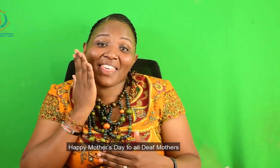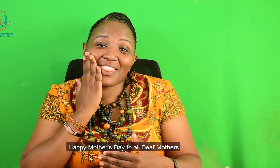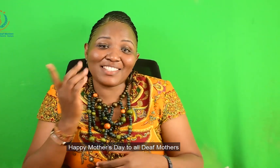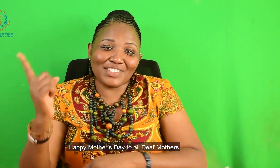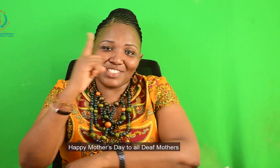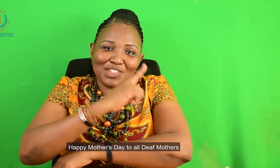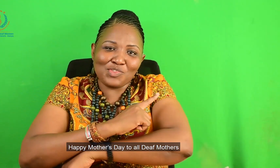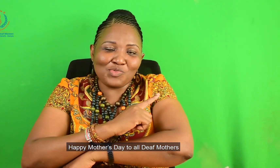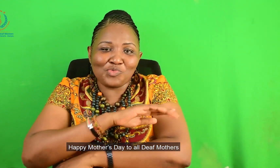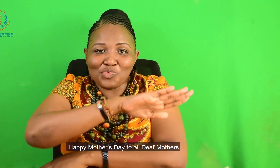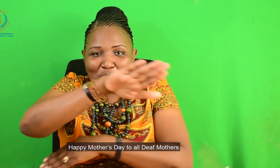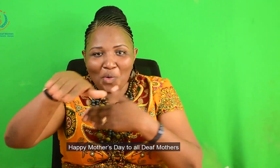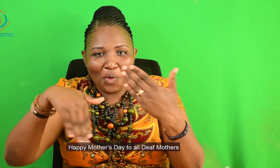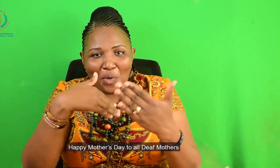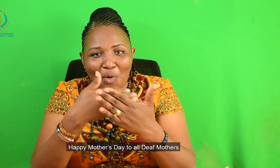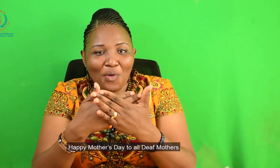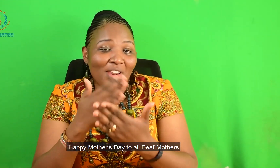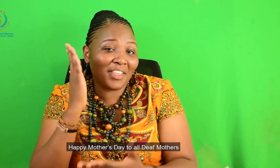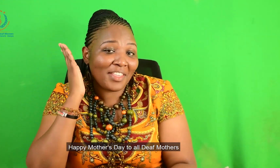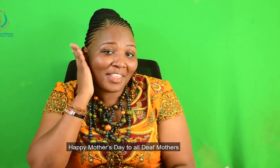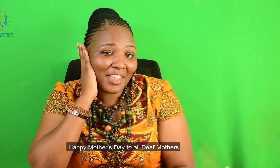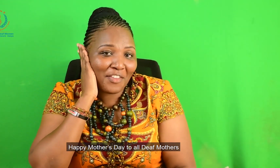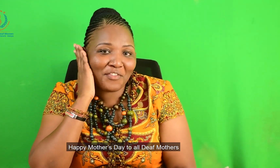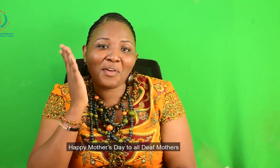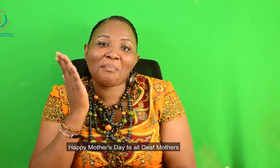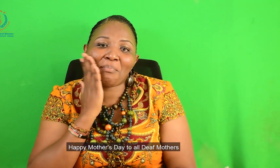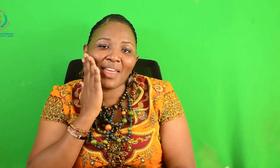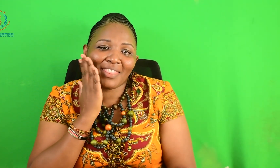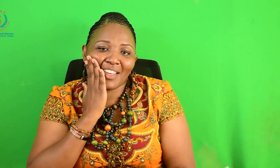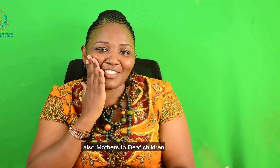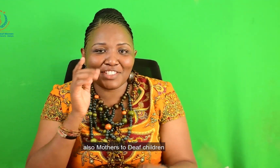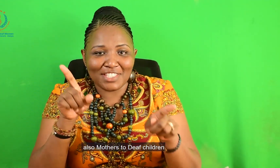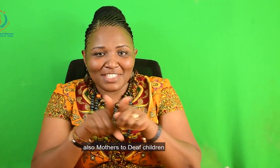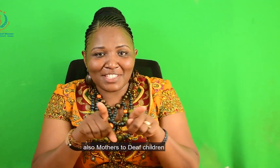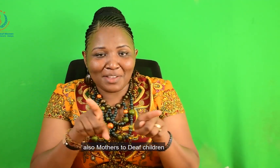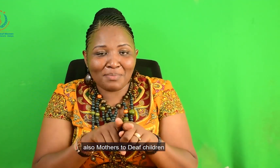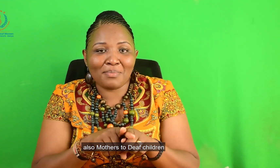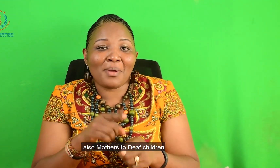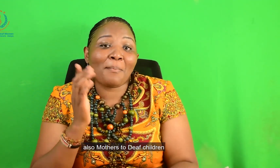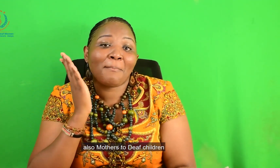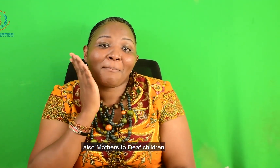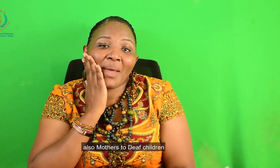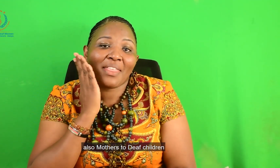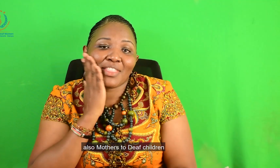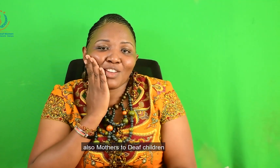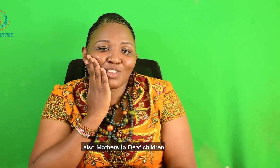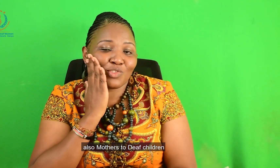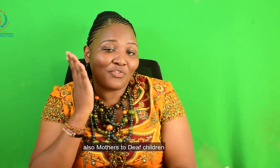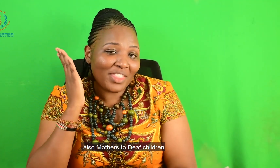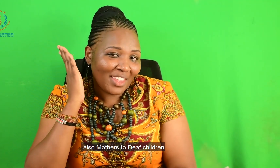Happy Mother's Day to all deaf mothers. Also mothers to deaf children.